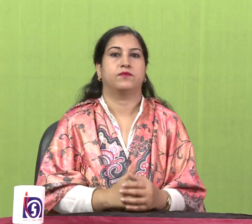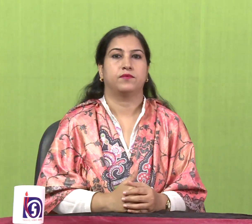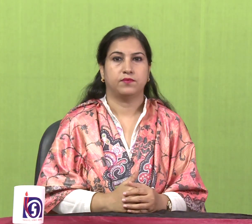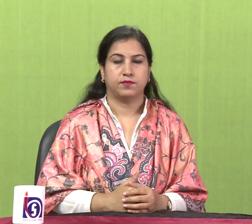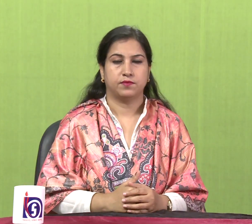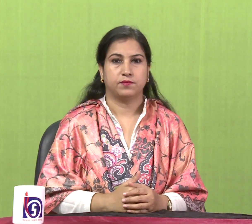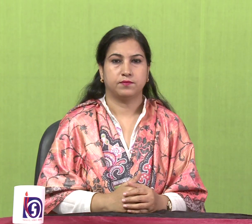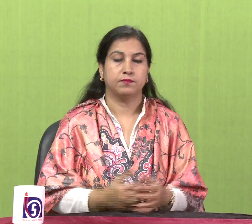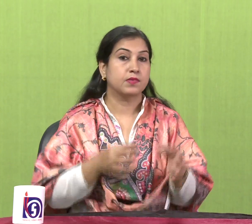For example,